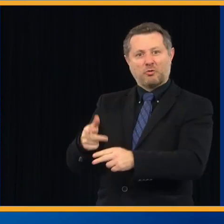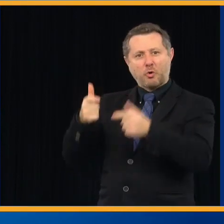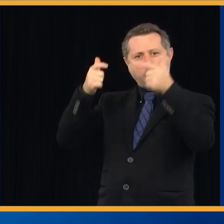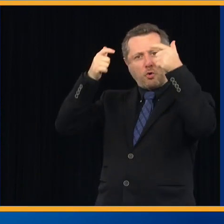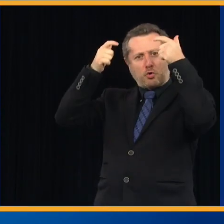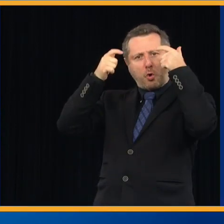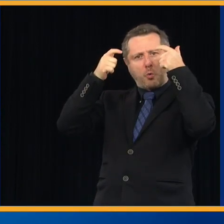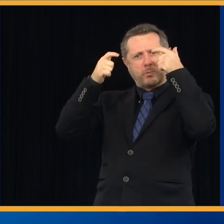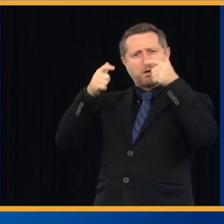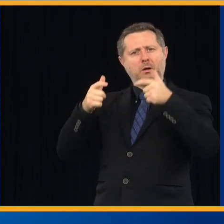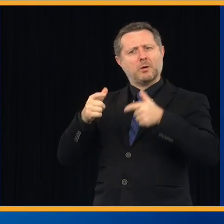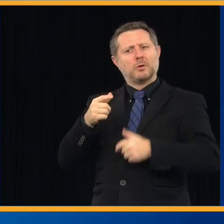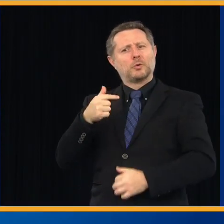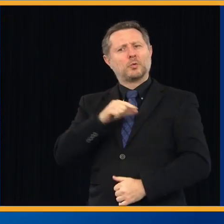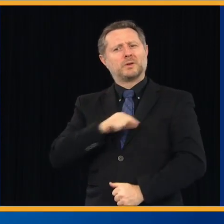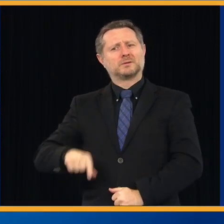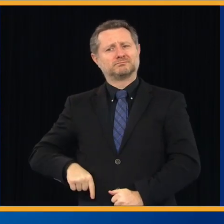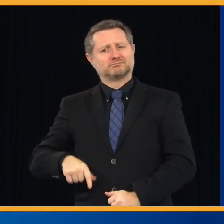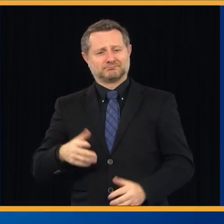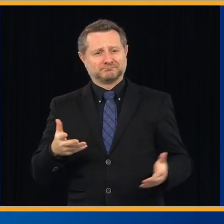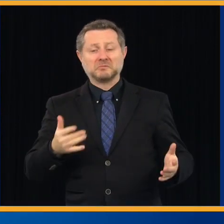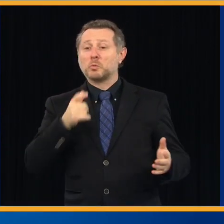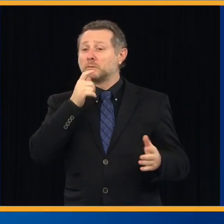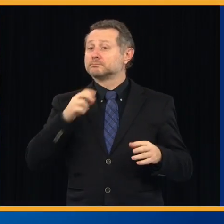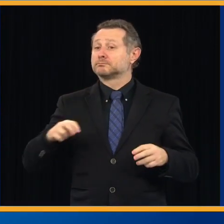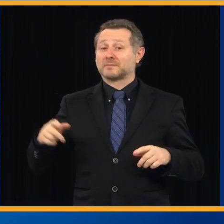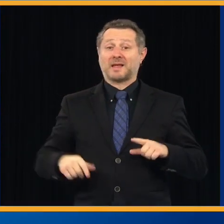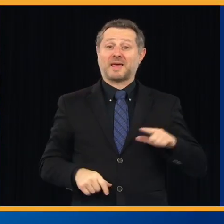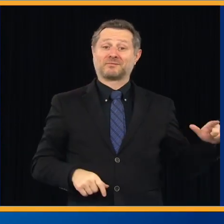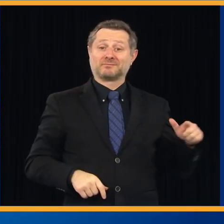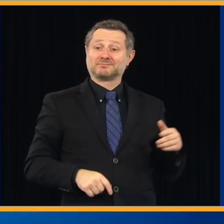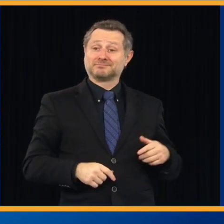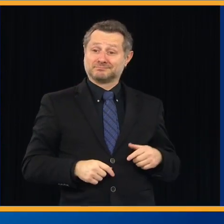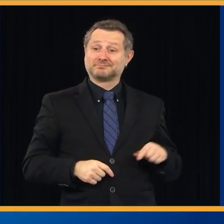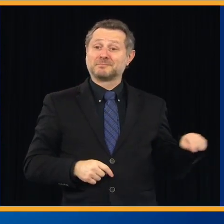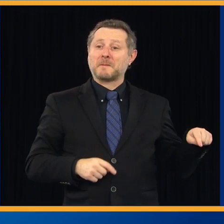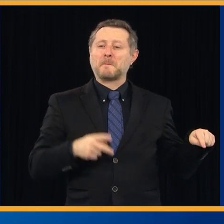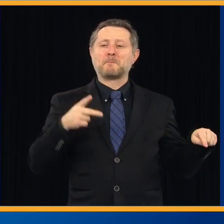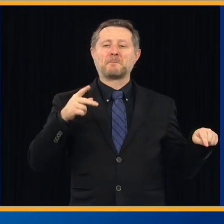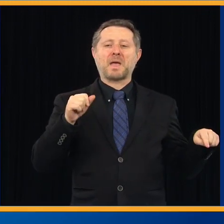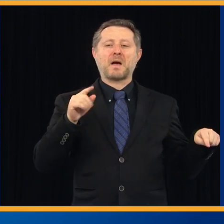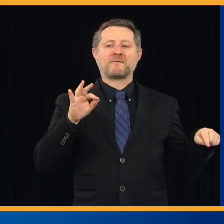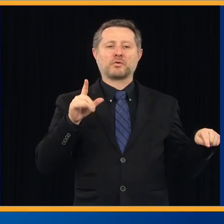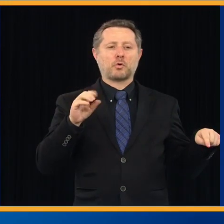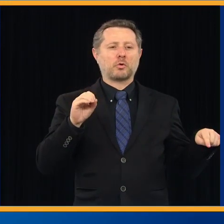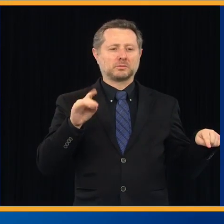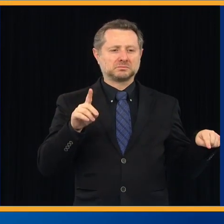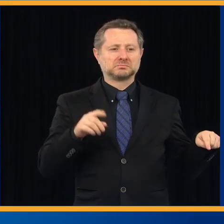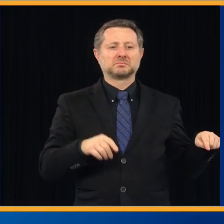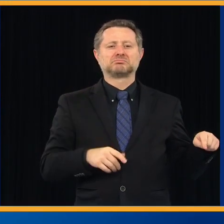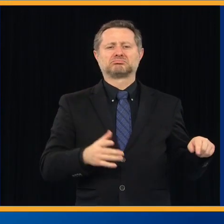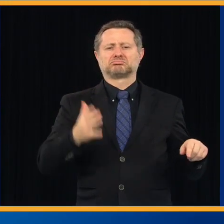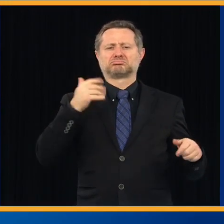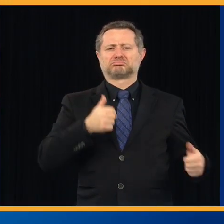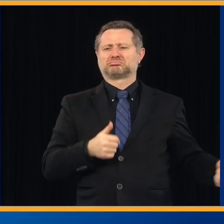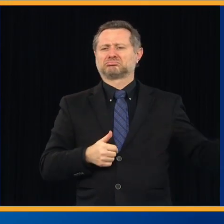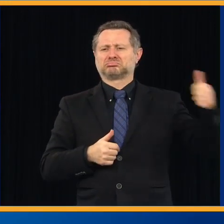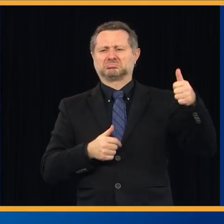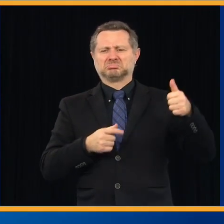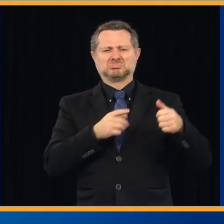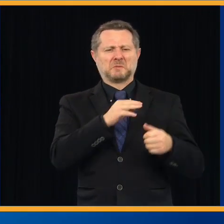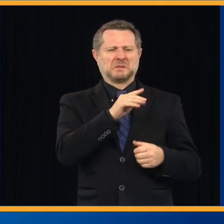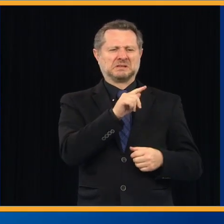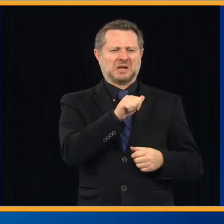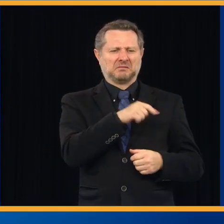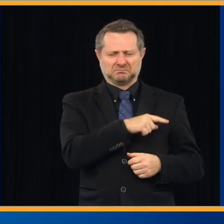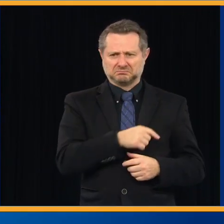me introduce my colleagues who are here from my far left. Pat Foy, who is the chairman of the MTA. To my